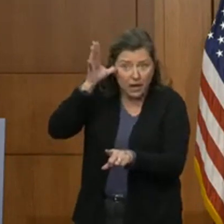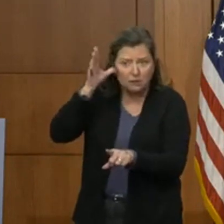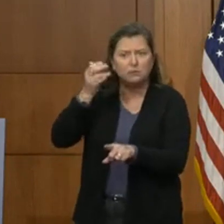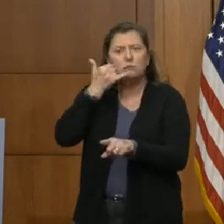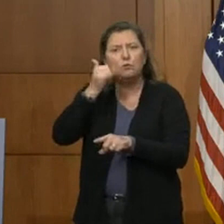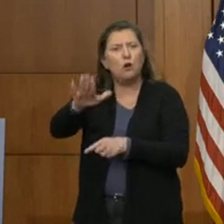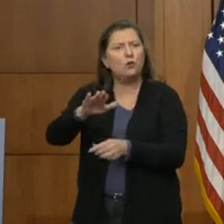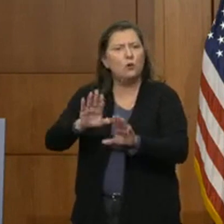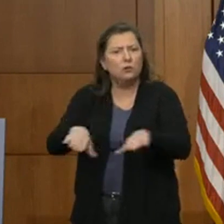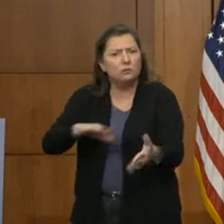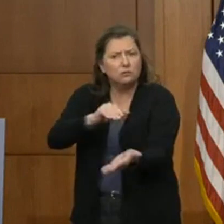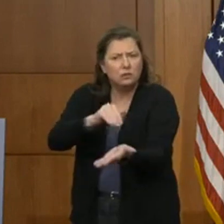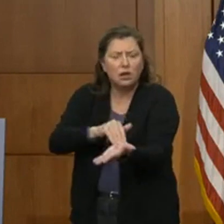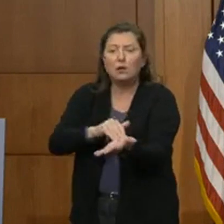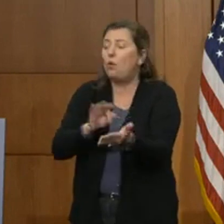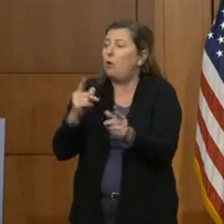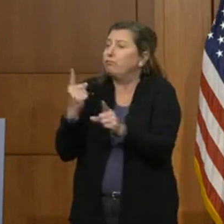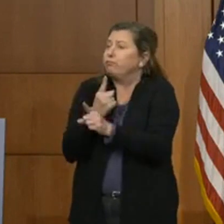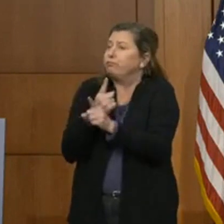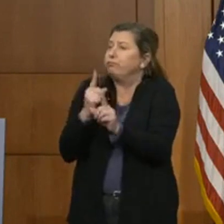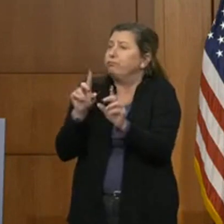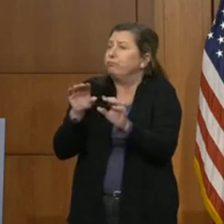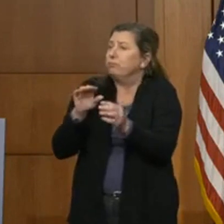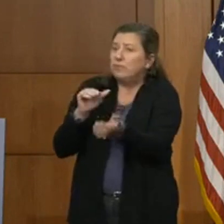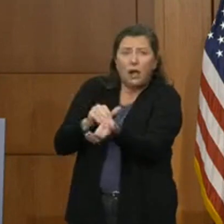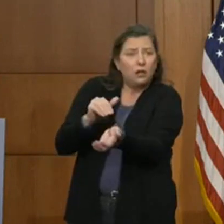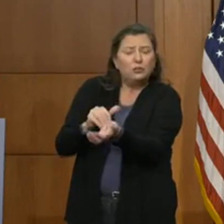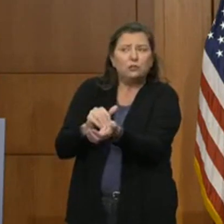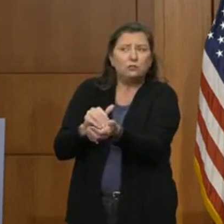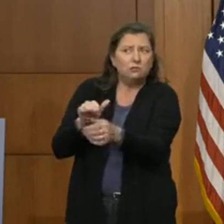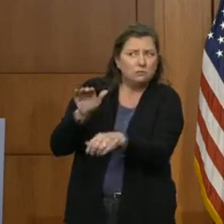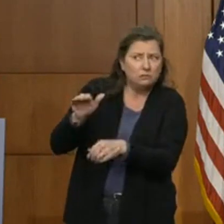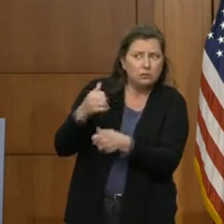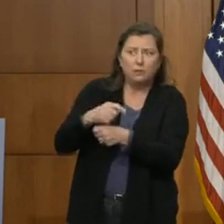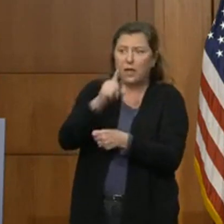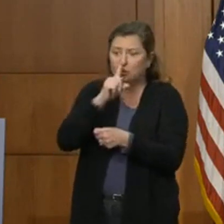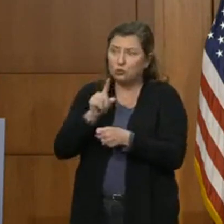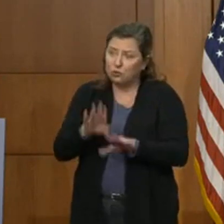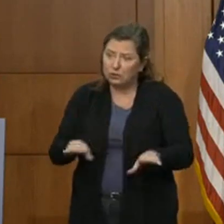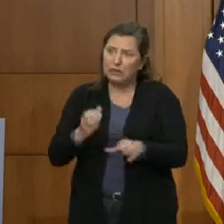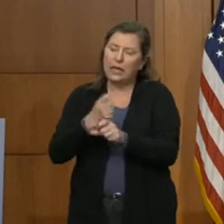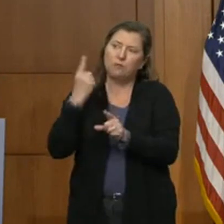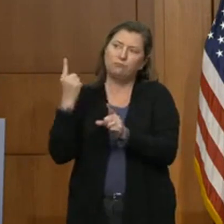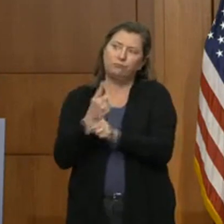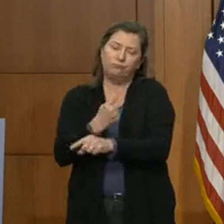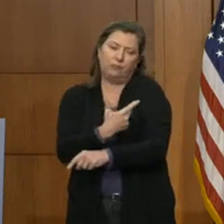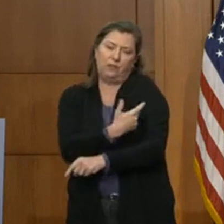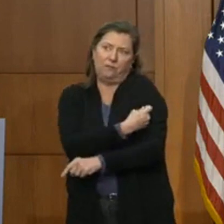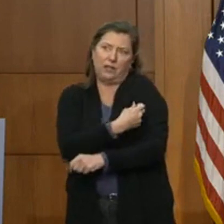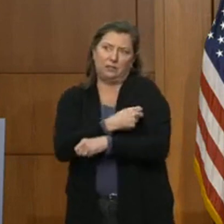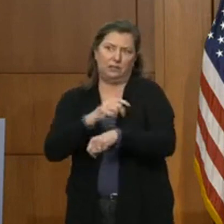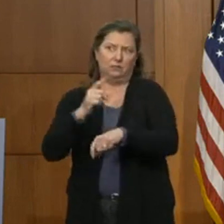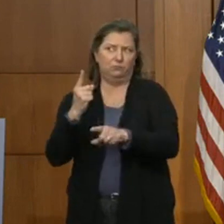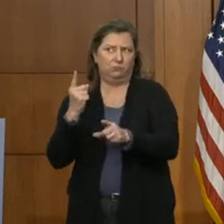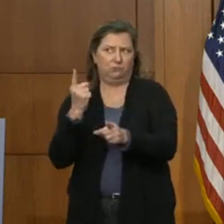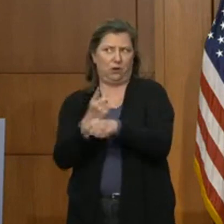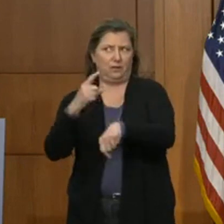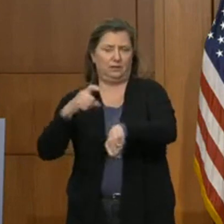or your family practice providers and make sure that your child is getting his or her vaccinations on